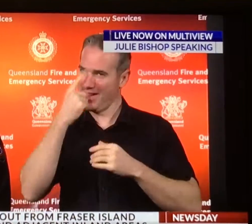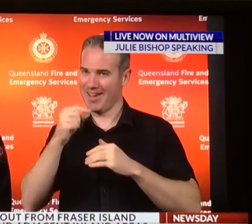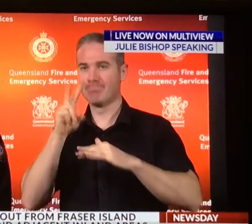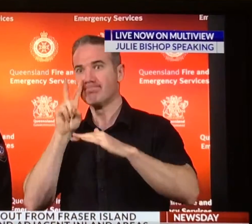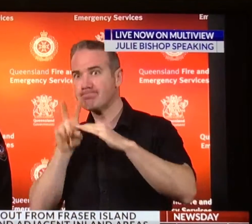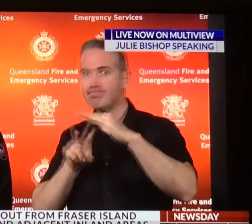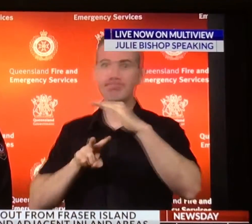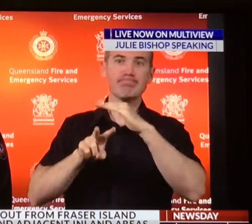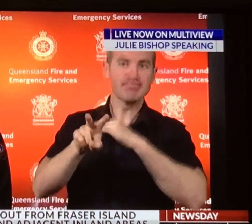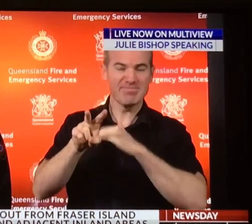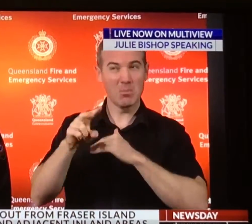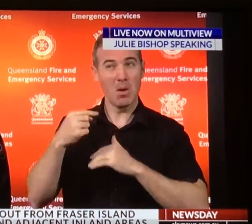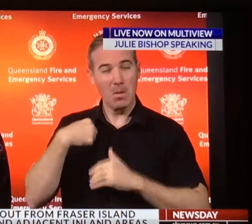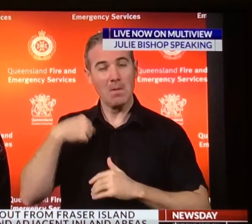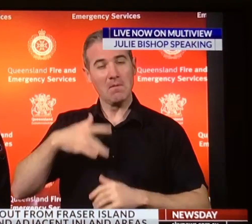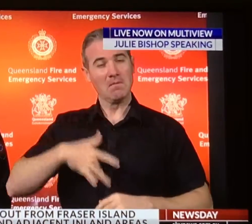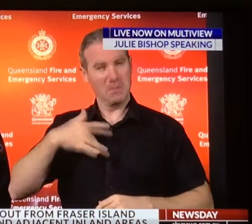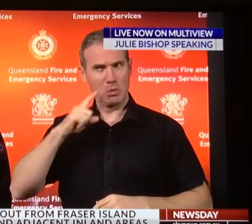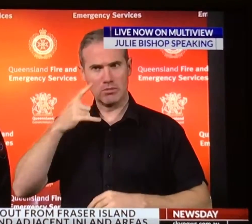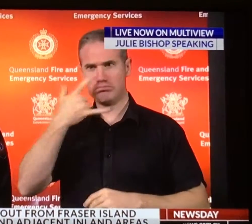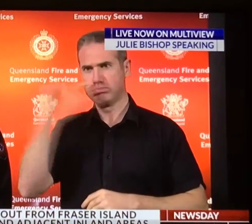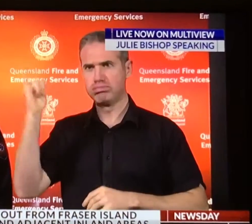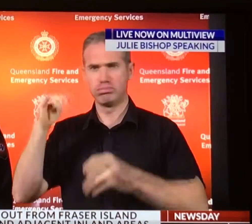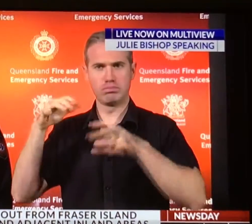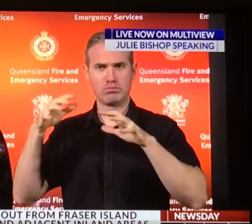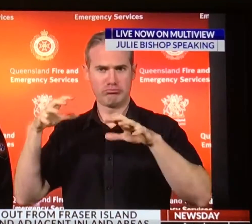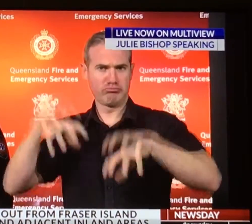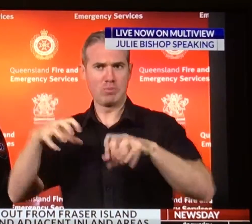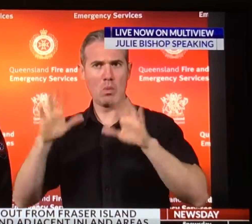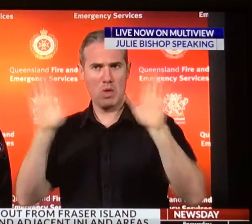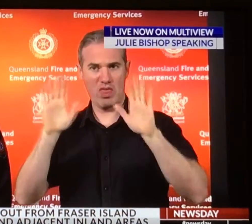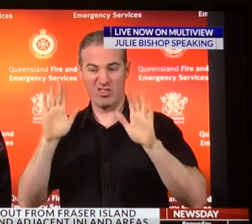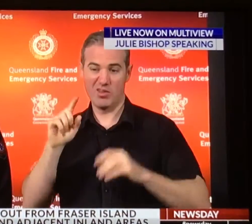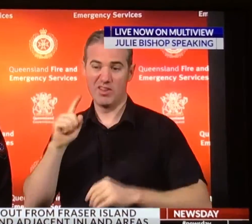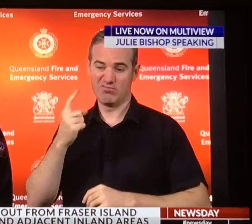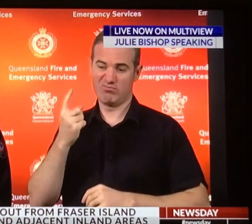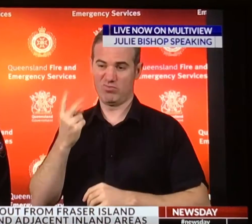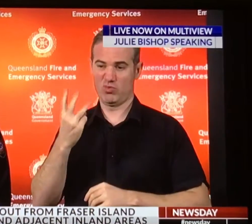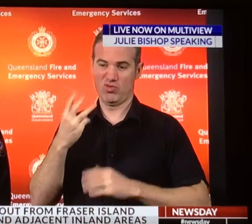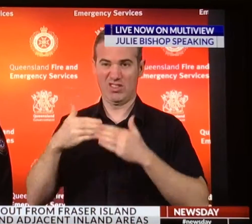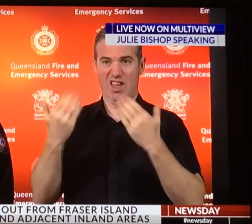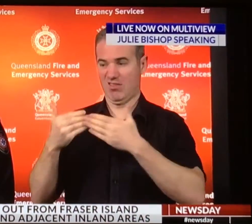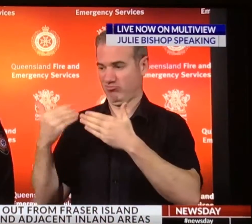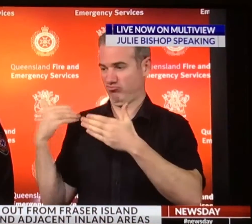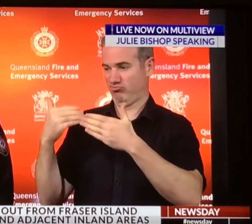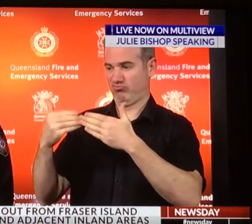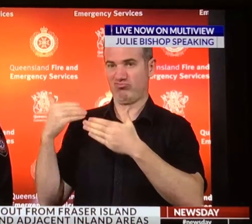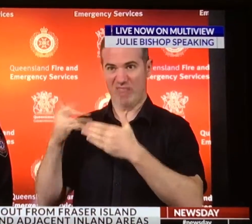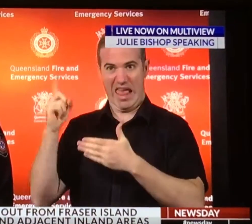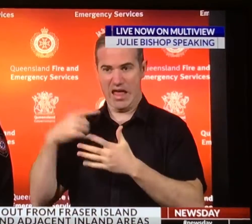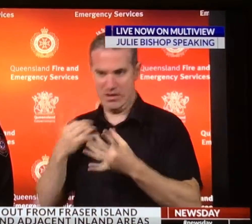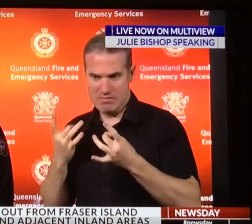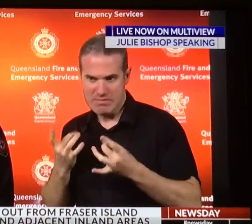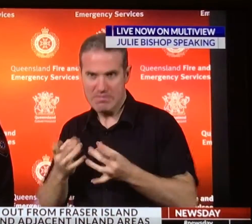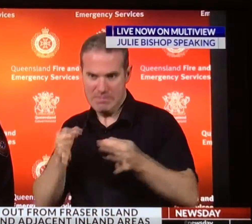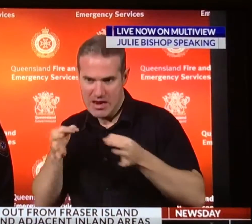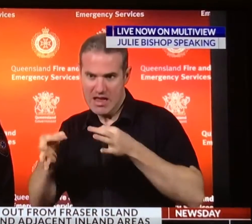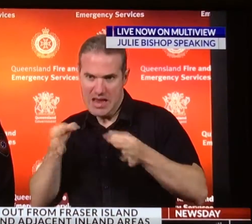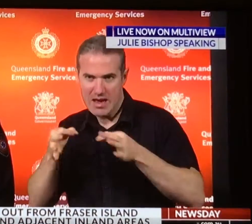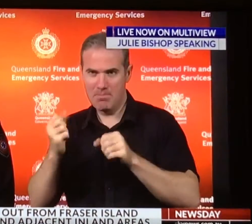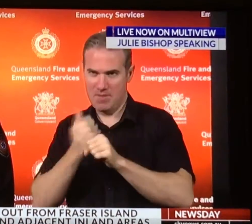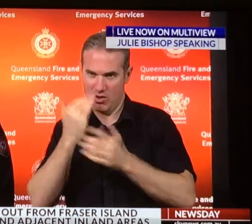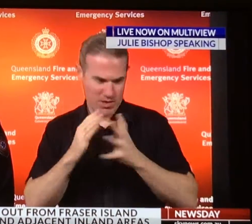significant weather. We've been doing planning for the last few days, or preparation for the last couple of days, to ensure that we have our resources